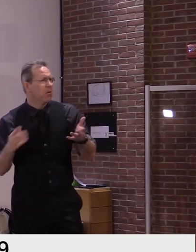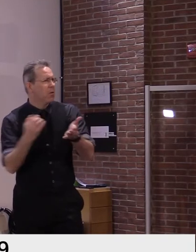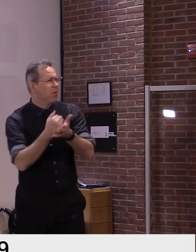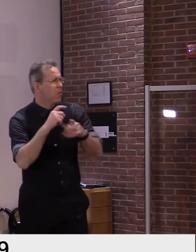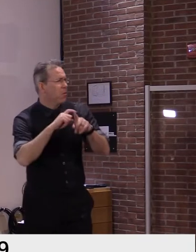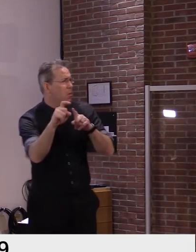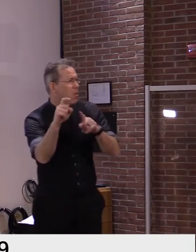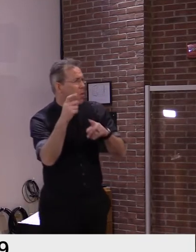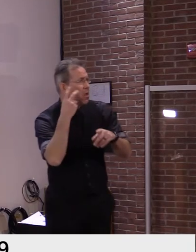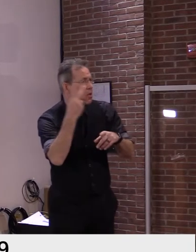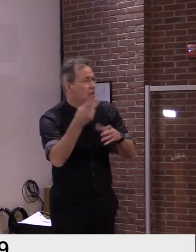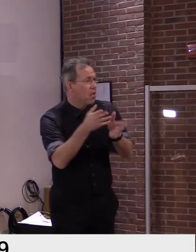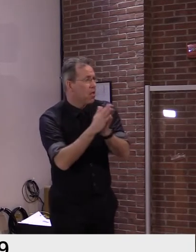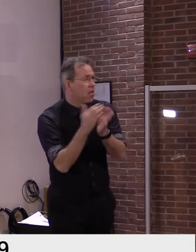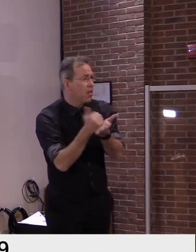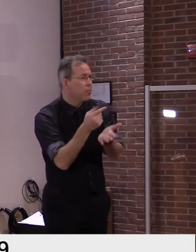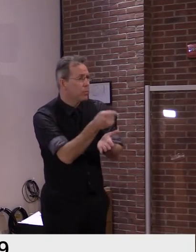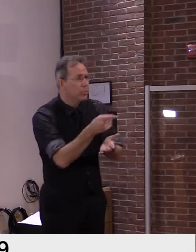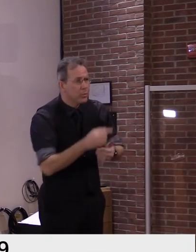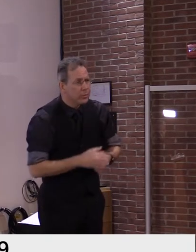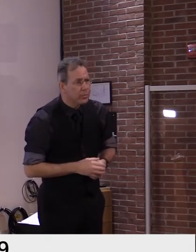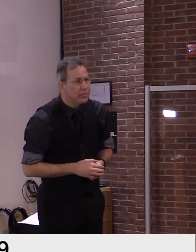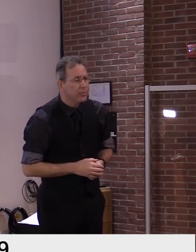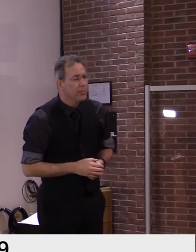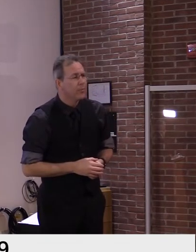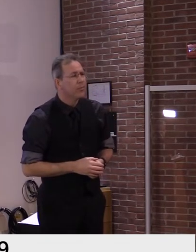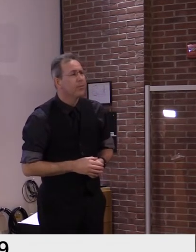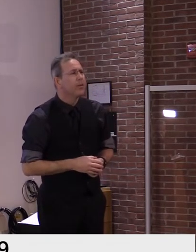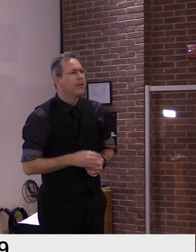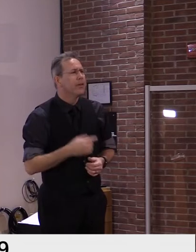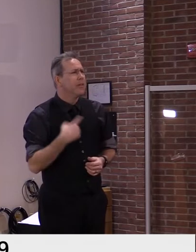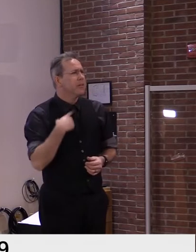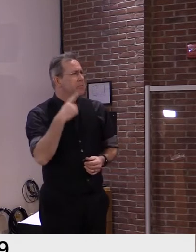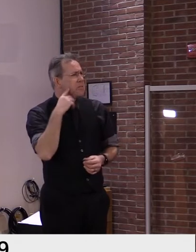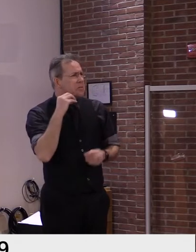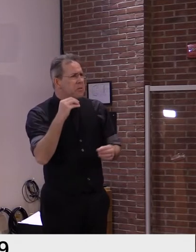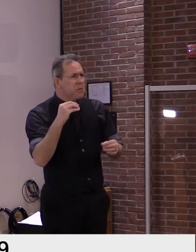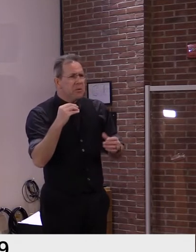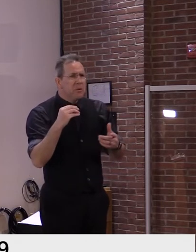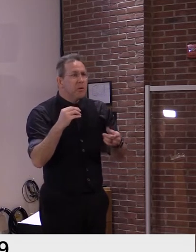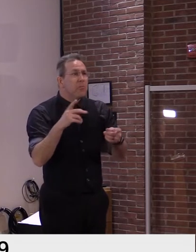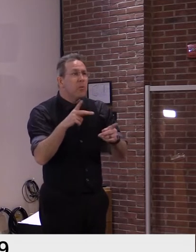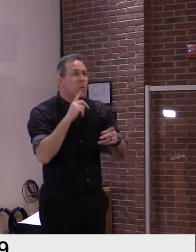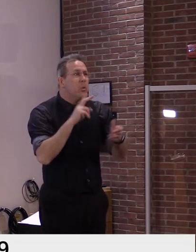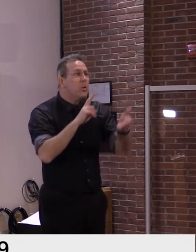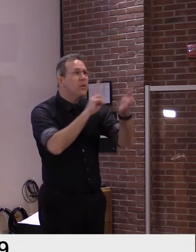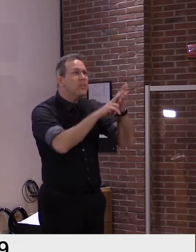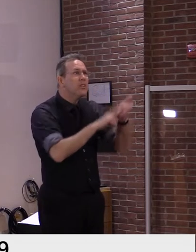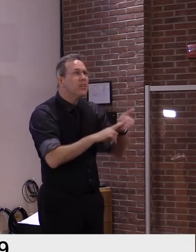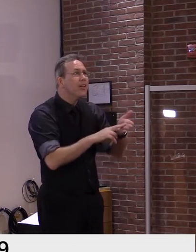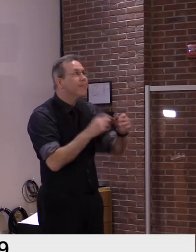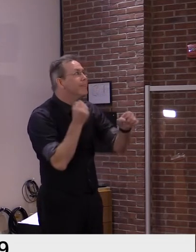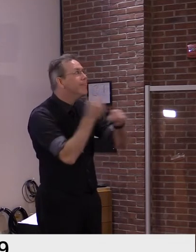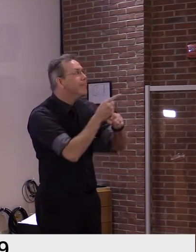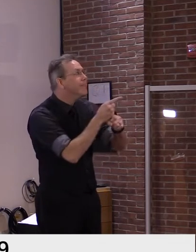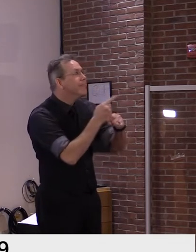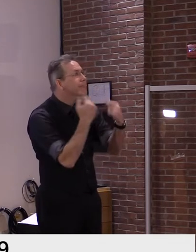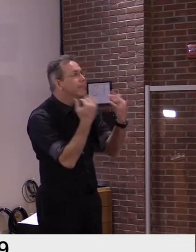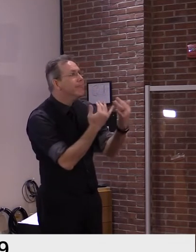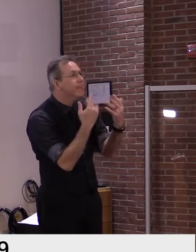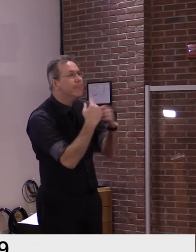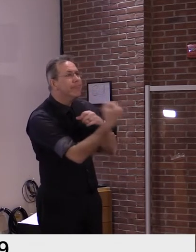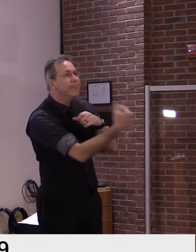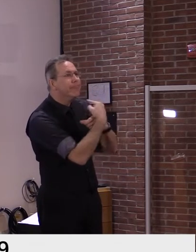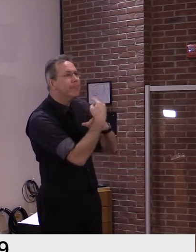855-722-7878, and they can probably help her. But we have not heard that. In fact, you know, from experience, I